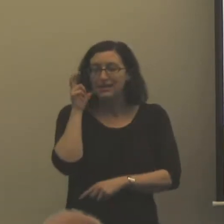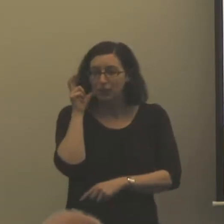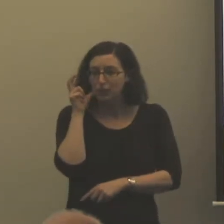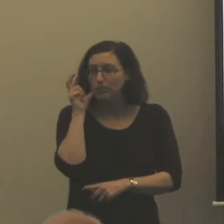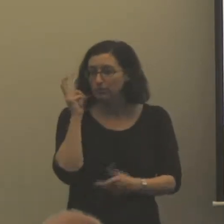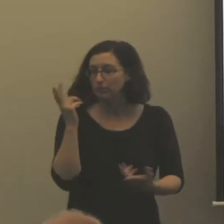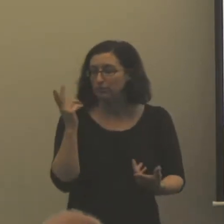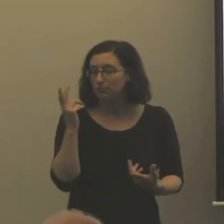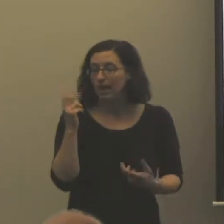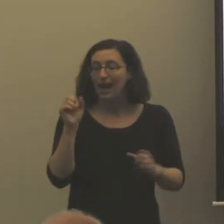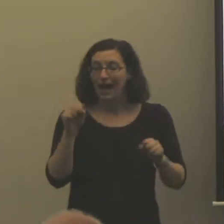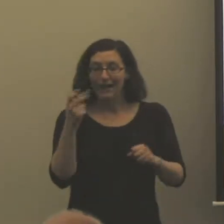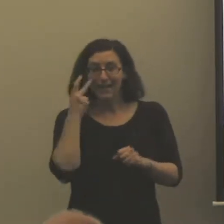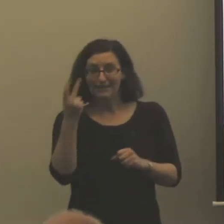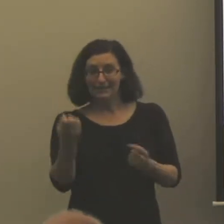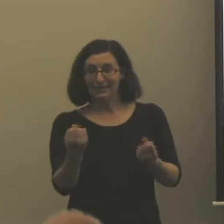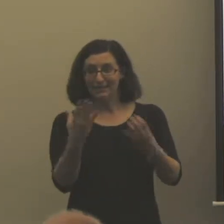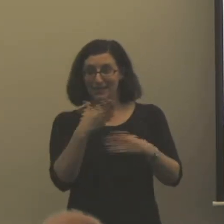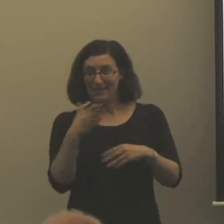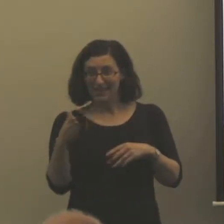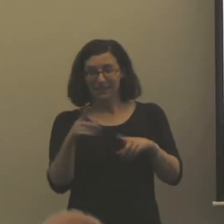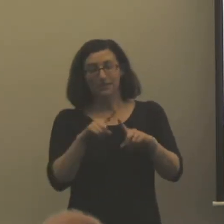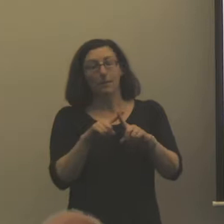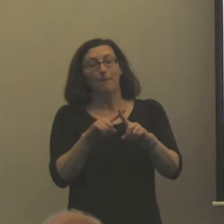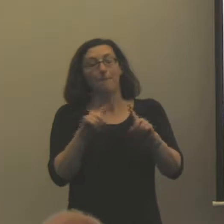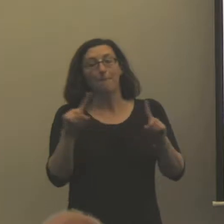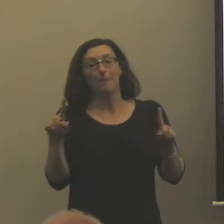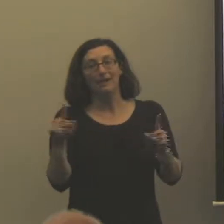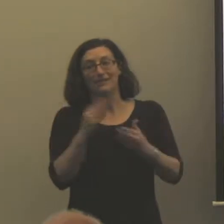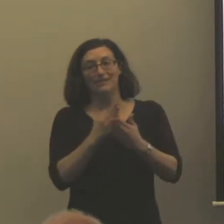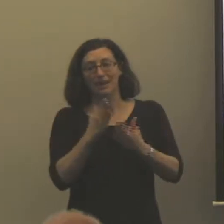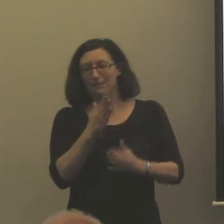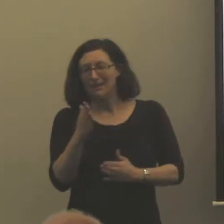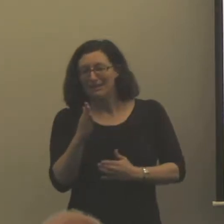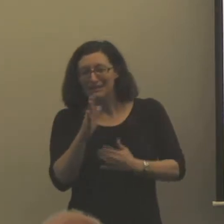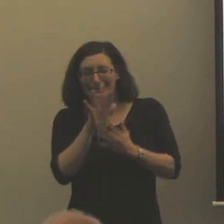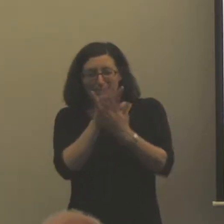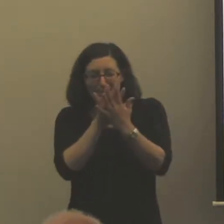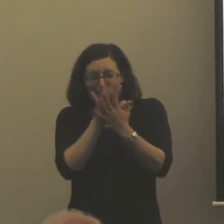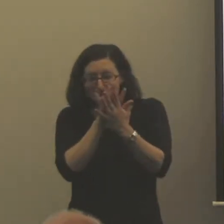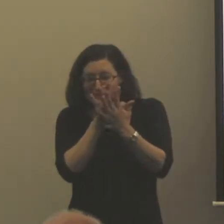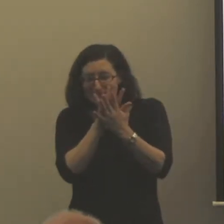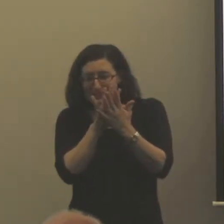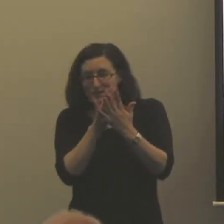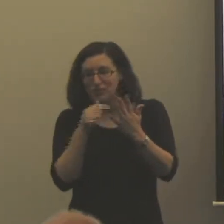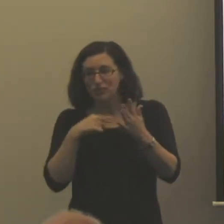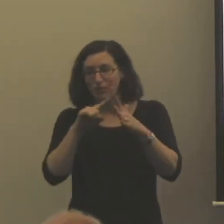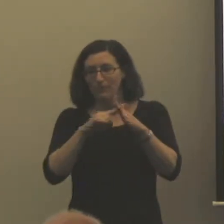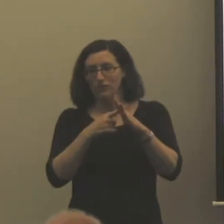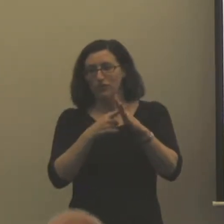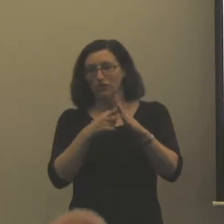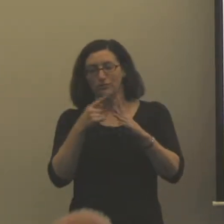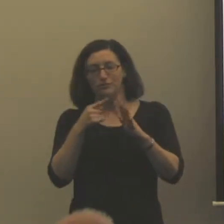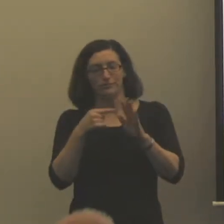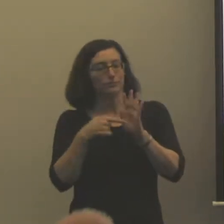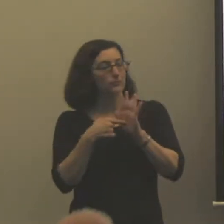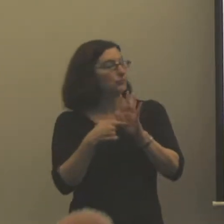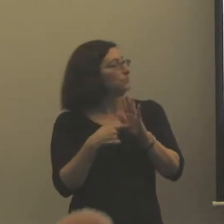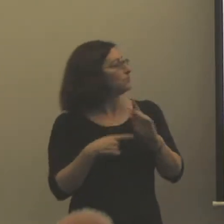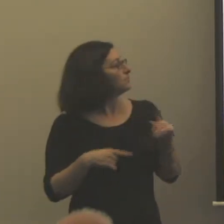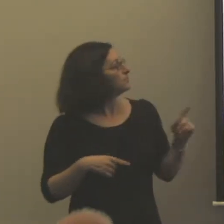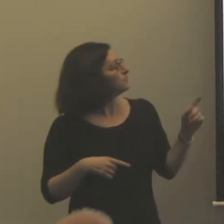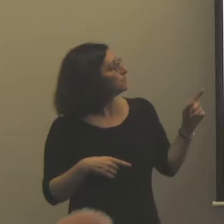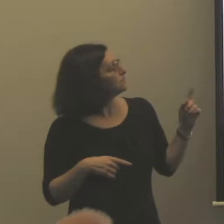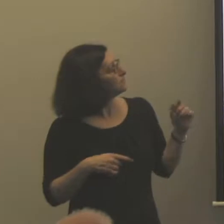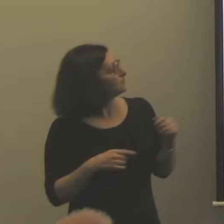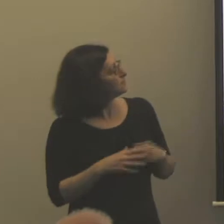to see a lot of things on this particular site, but there are some things that are a little cumbersome, so I'm just going to start moving down the screen. Blank, visited